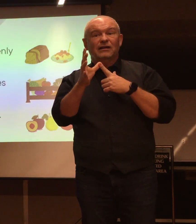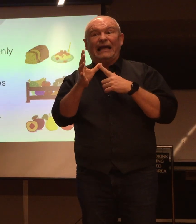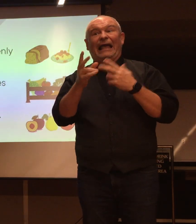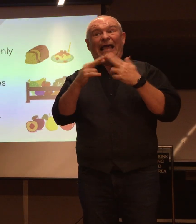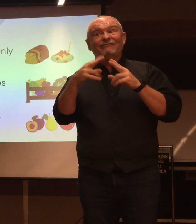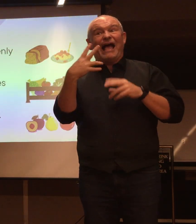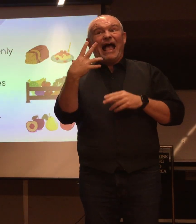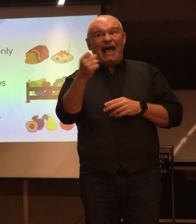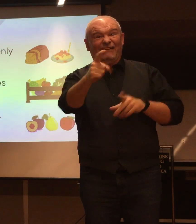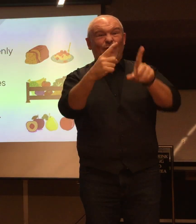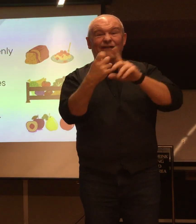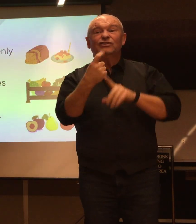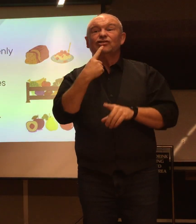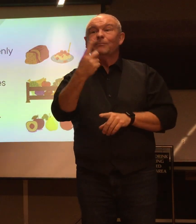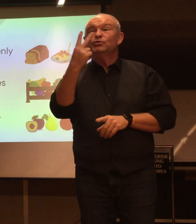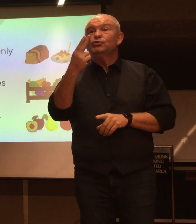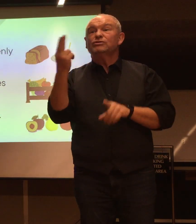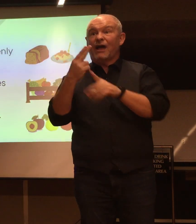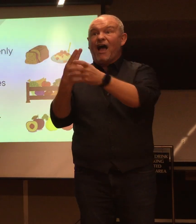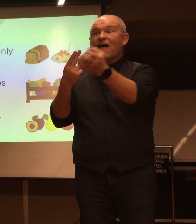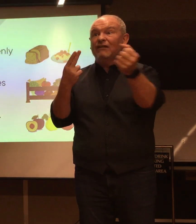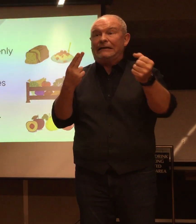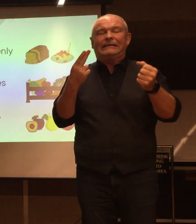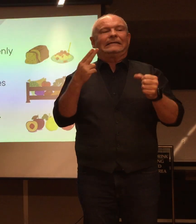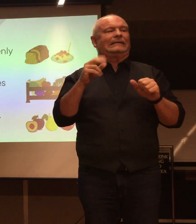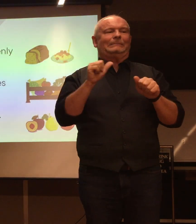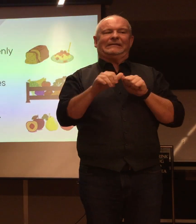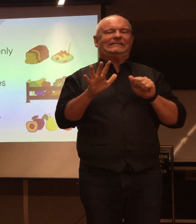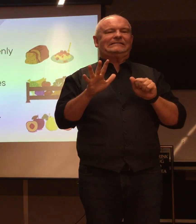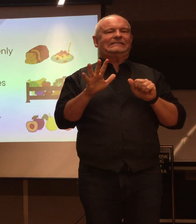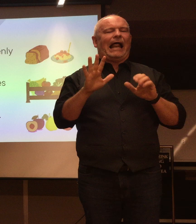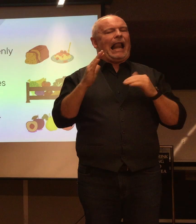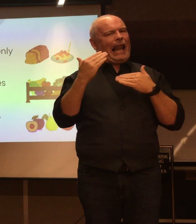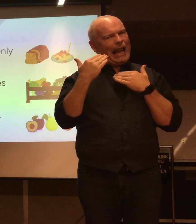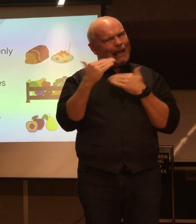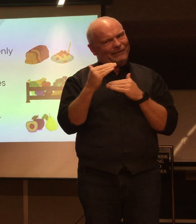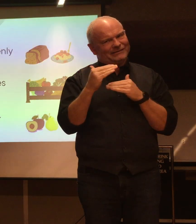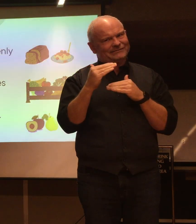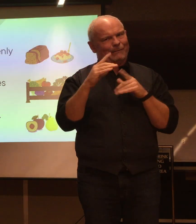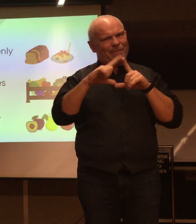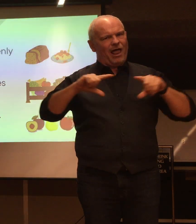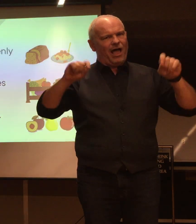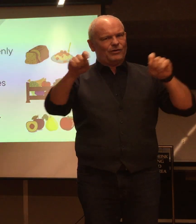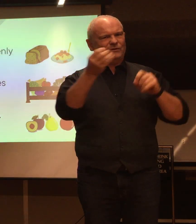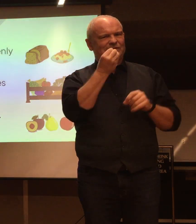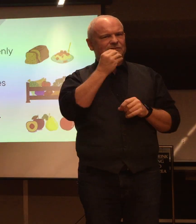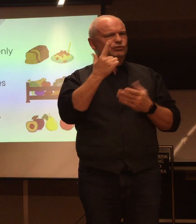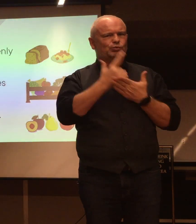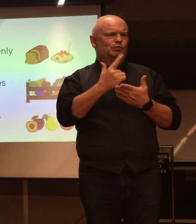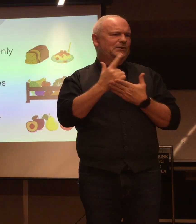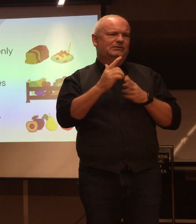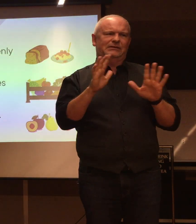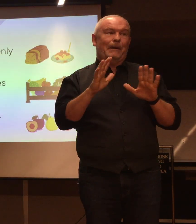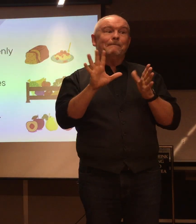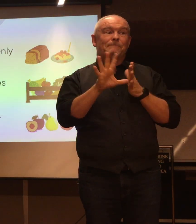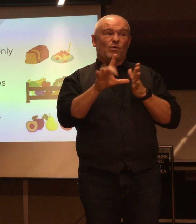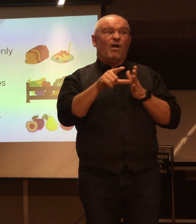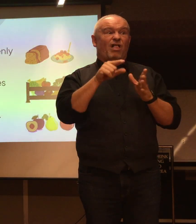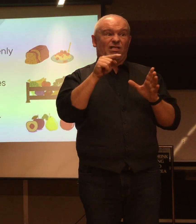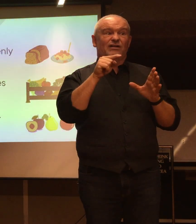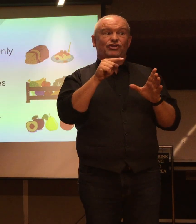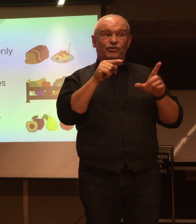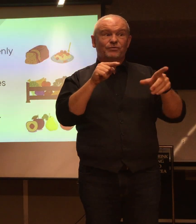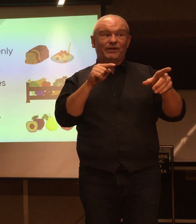If you have type 2 diabetes, probably best to limit the amount of bananas you're having because they